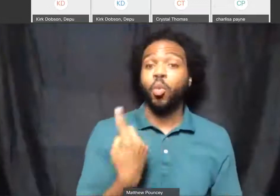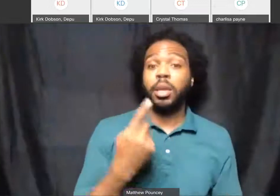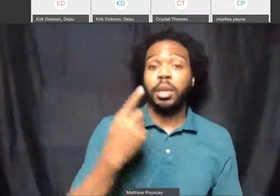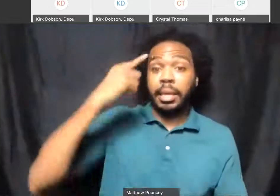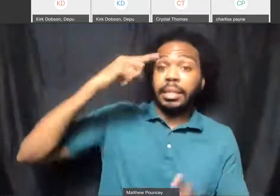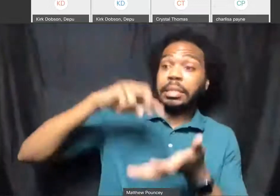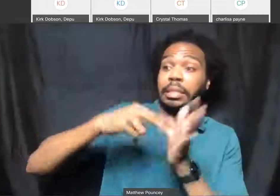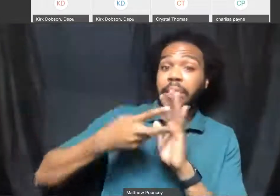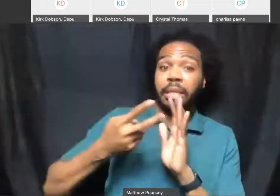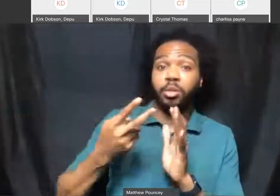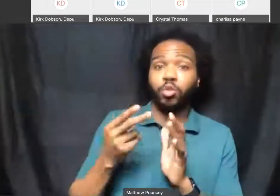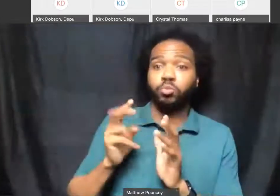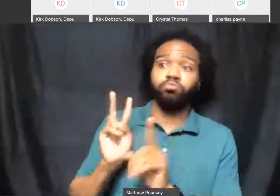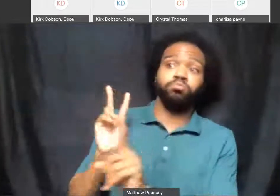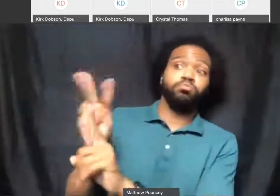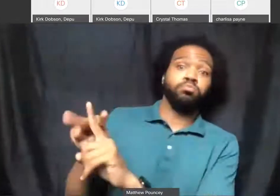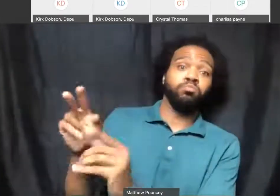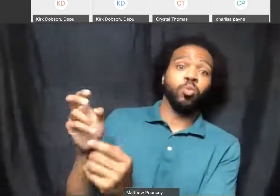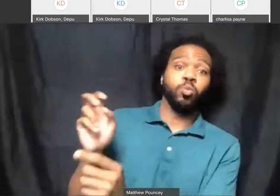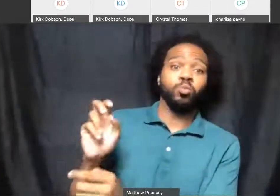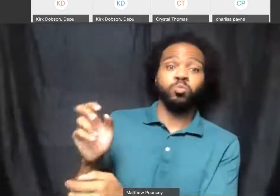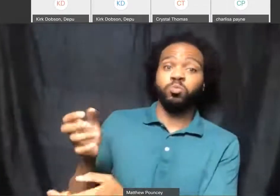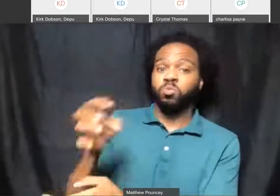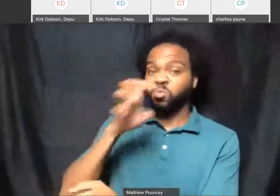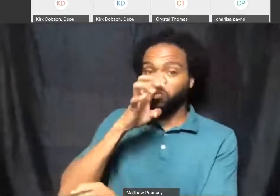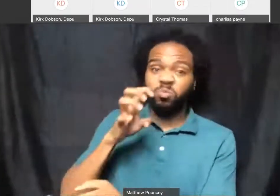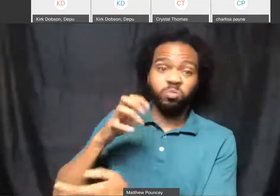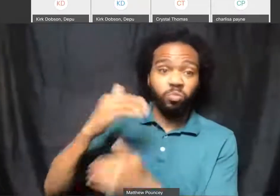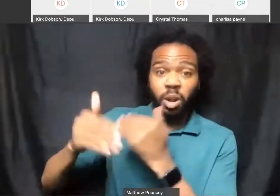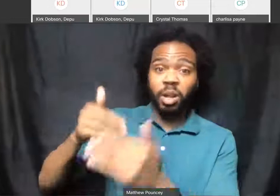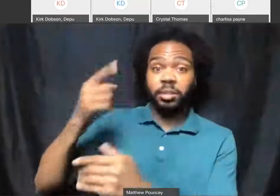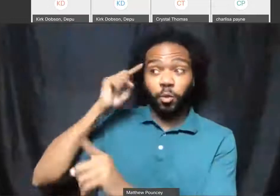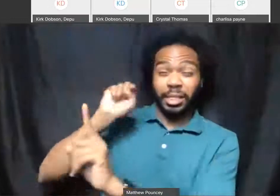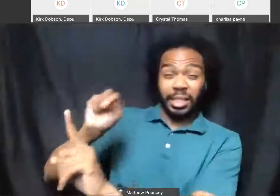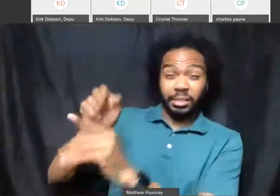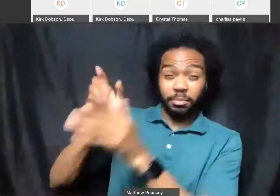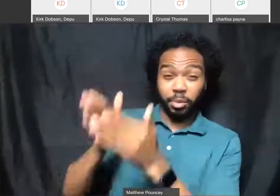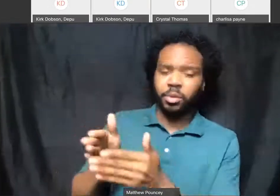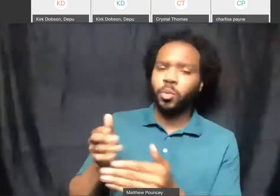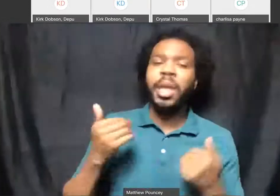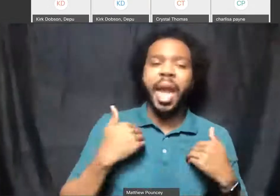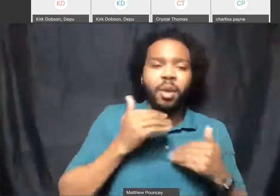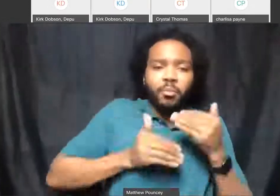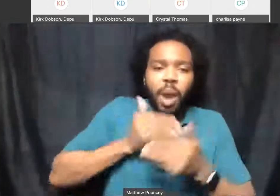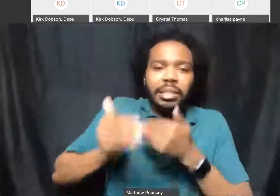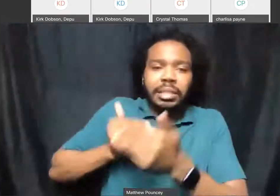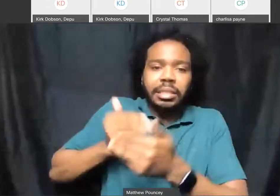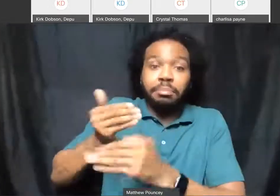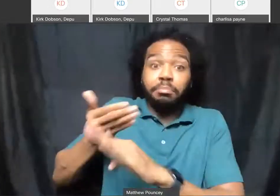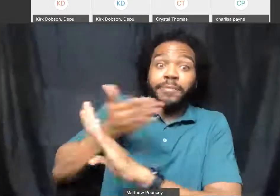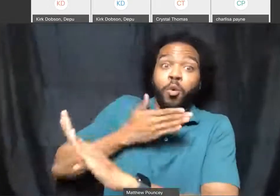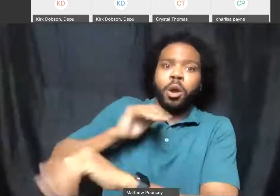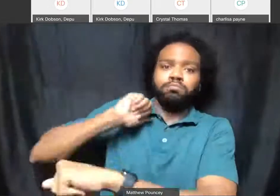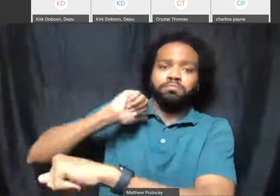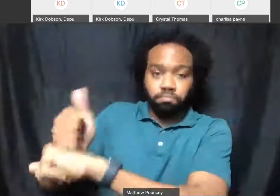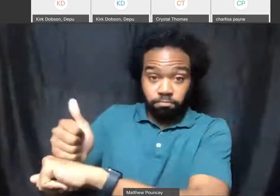restriction on a person, there's a process that we need to go through before any restriction can be put in place. And so we just wanted